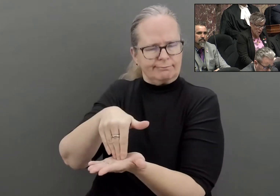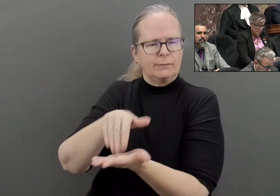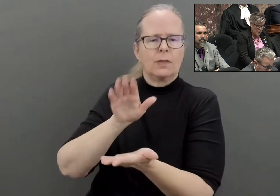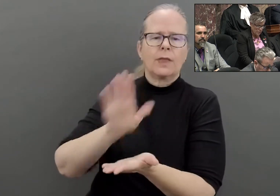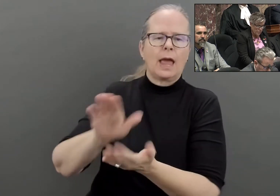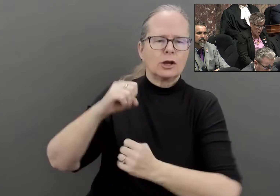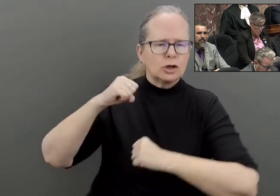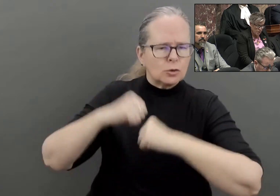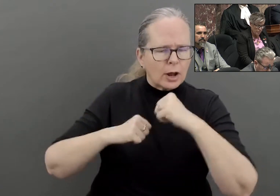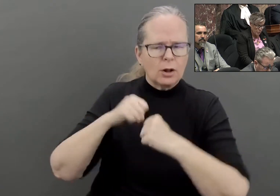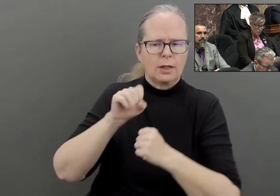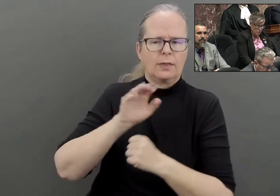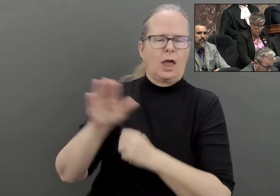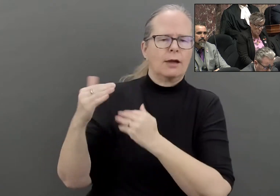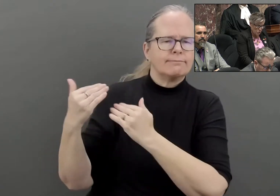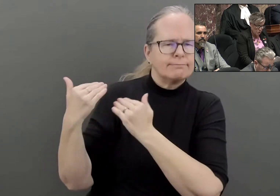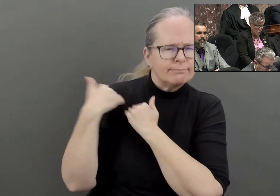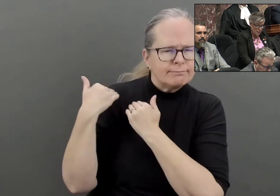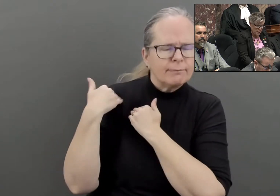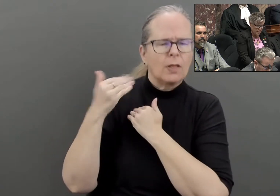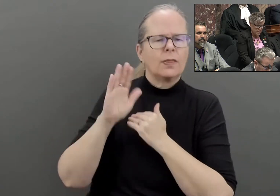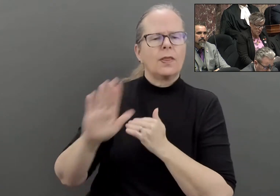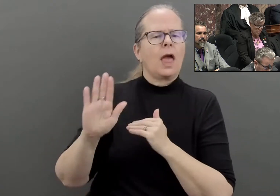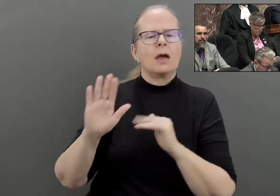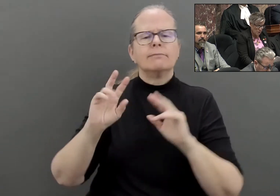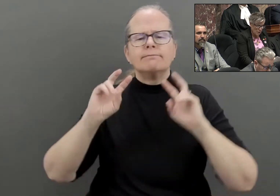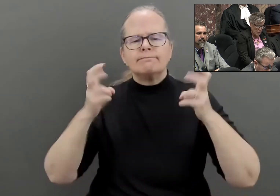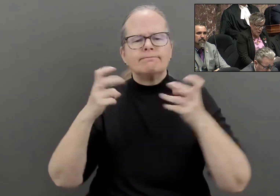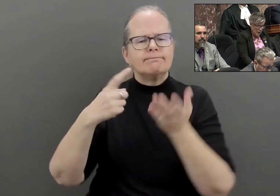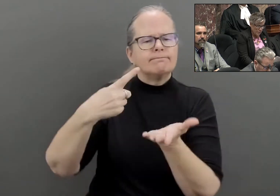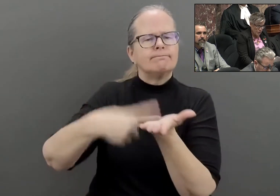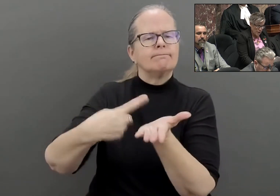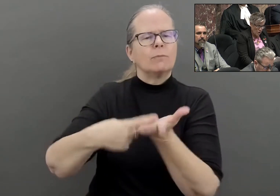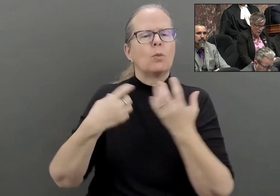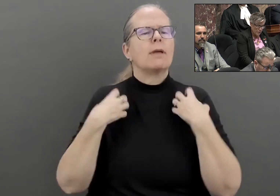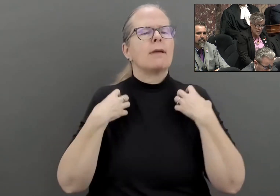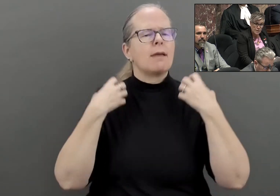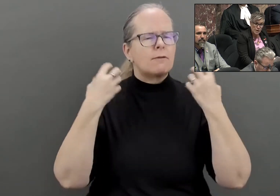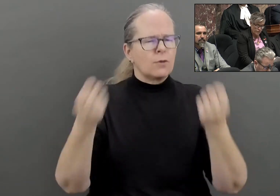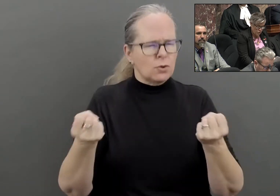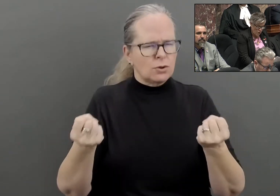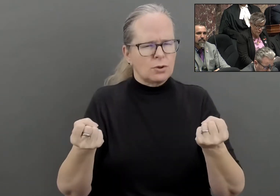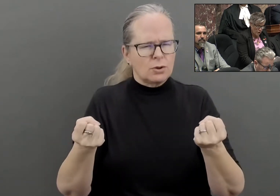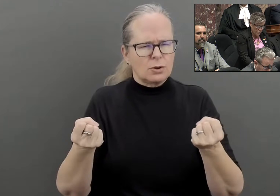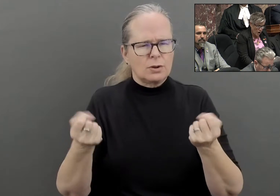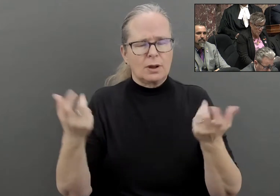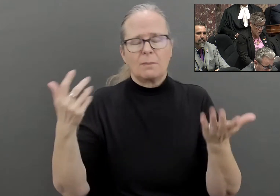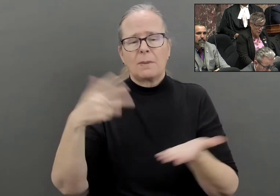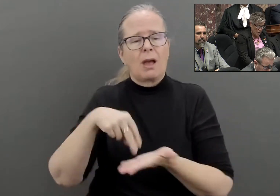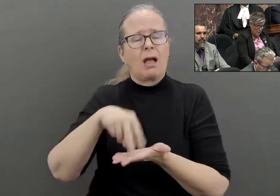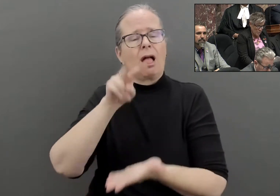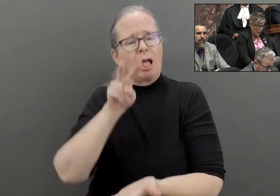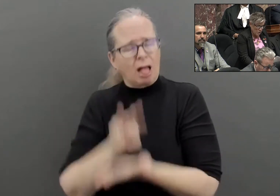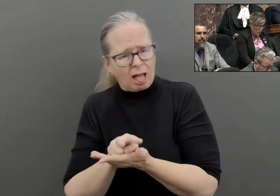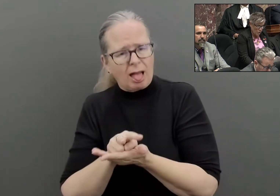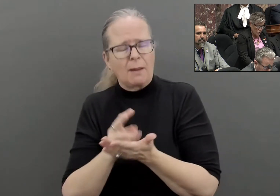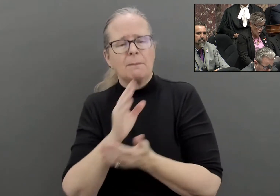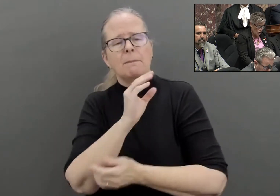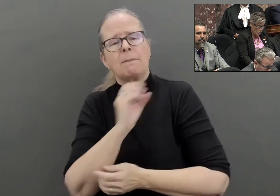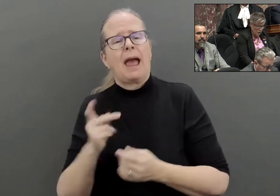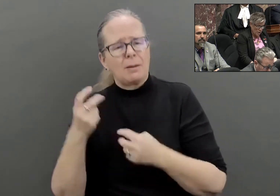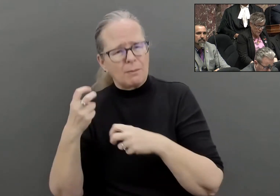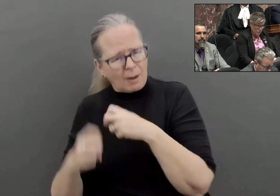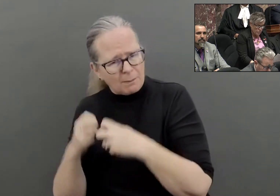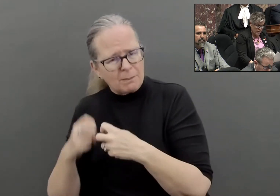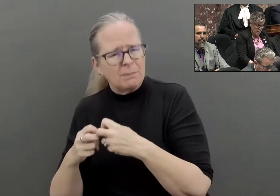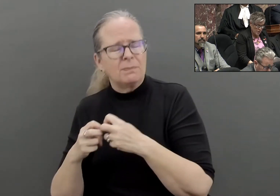communication, and the development of personal, emotional, and life skills. Aftercare offered a safe, drug-free environment. The men could call their